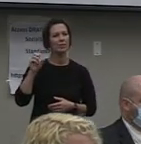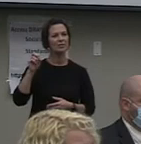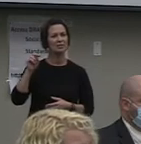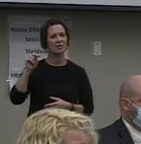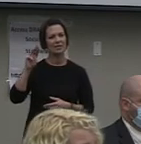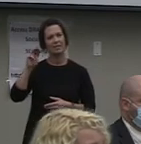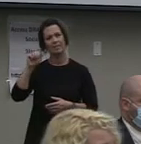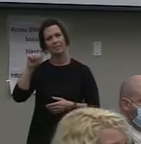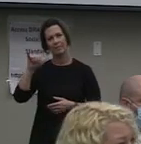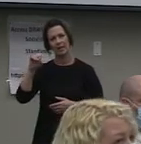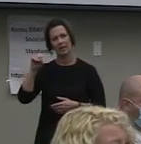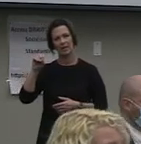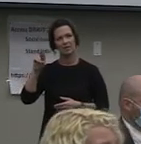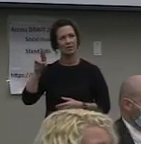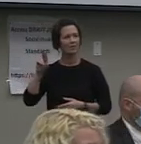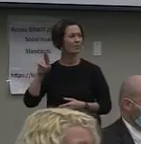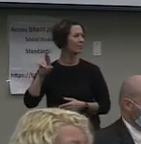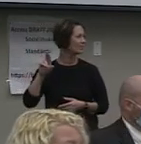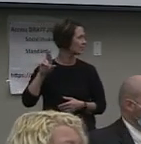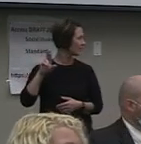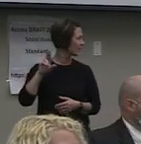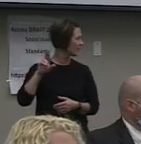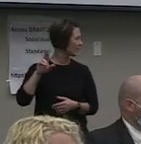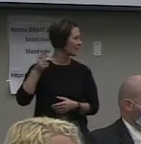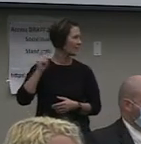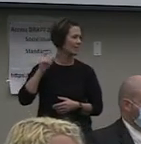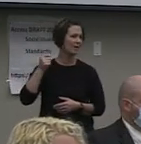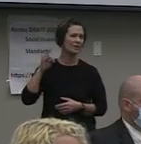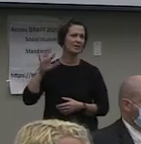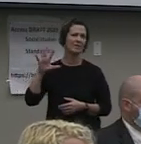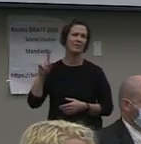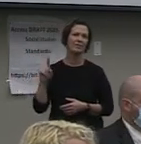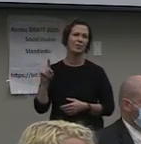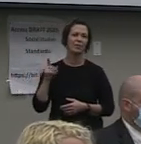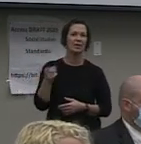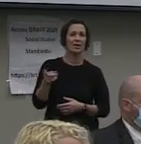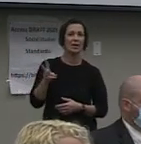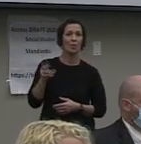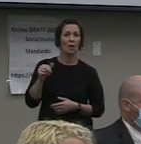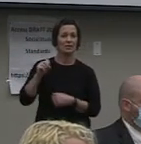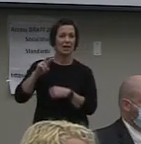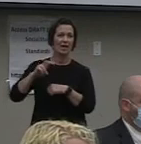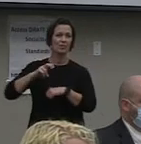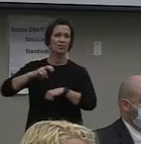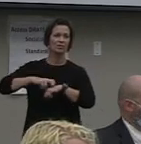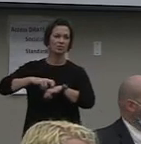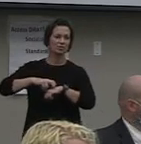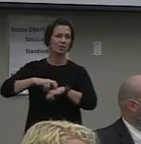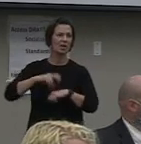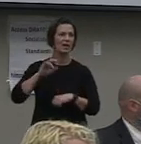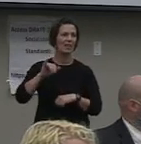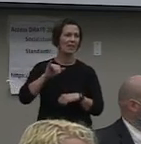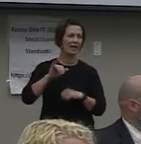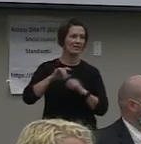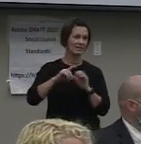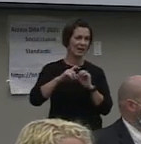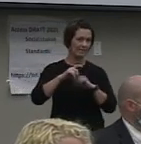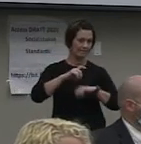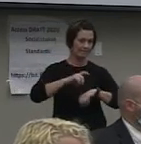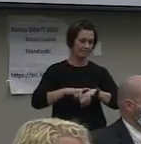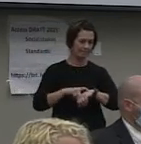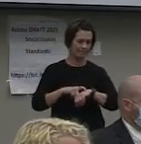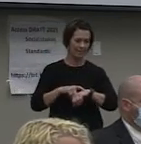1913 off and on until 1951. He was Irish. And at that time, of course, the Irish had